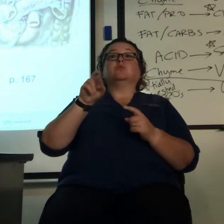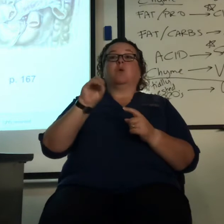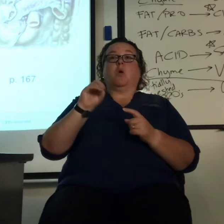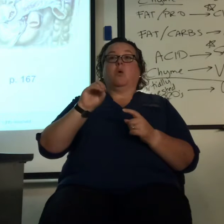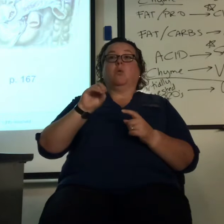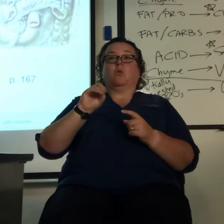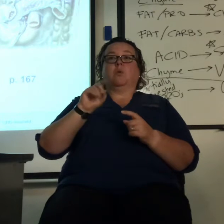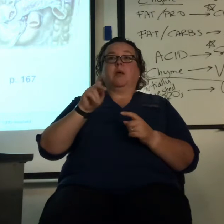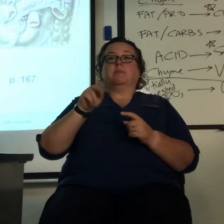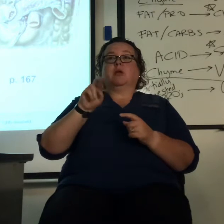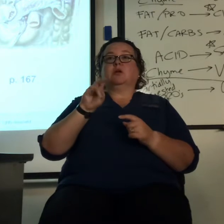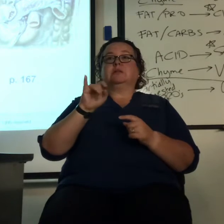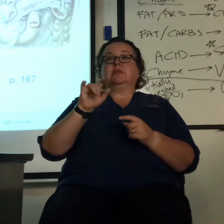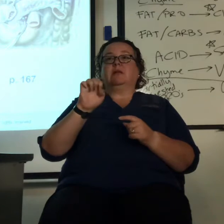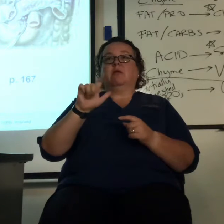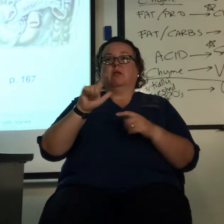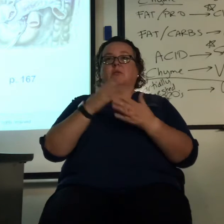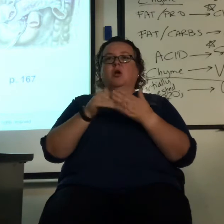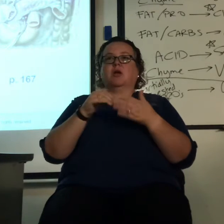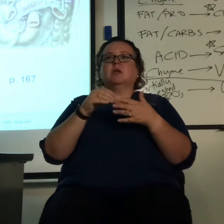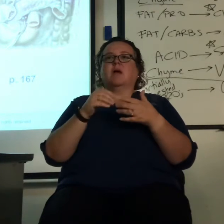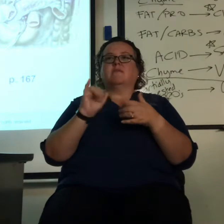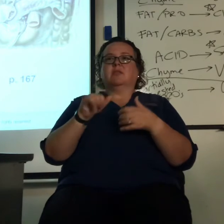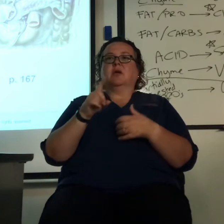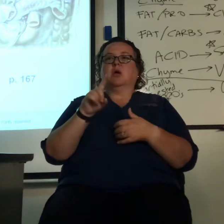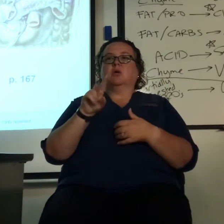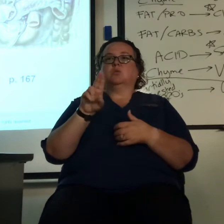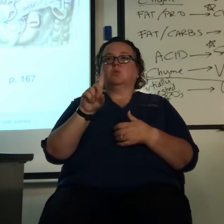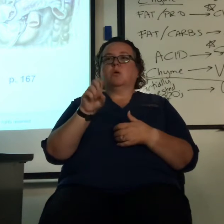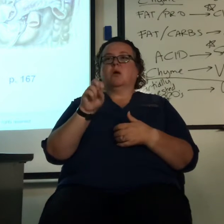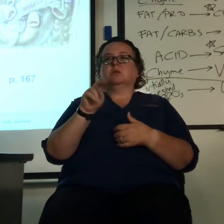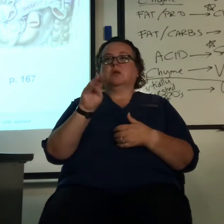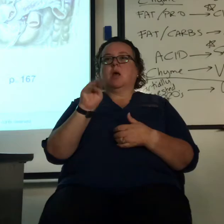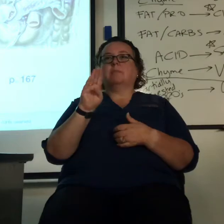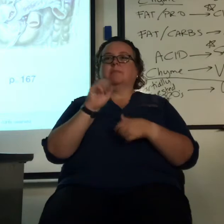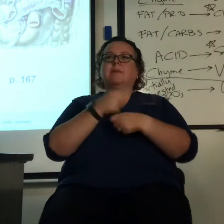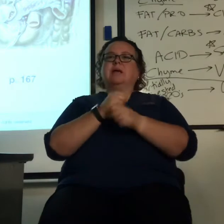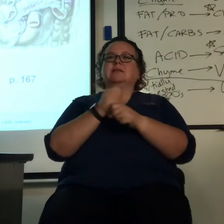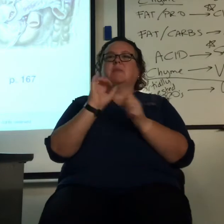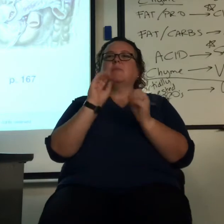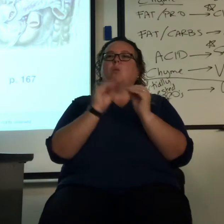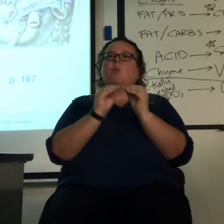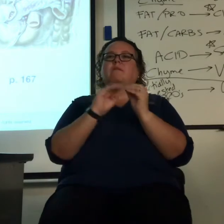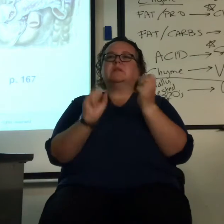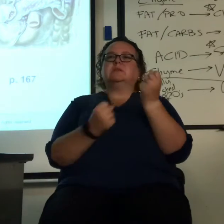of the duodenum makes it a kind of a support pit.